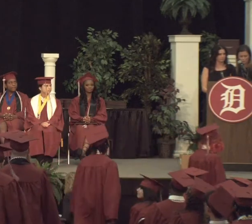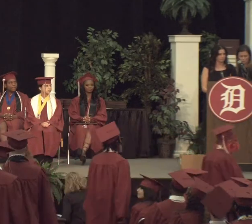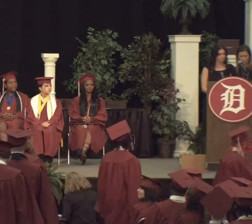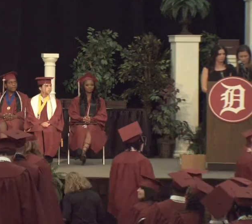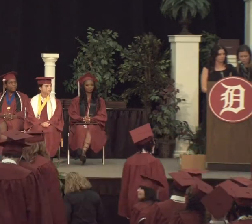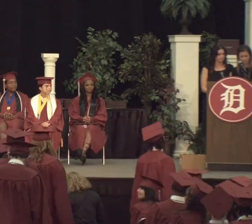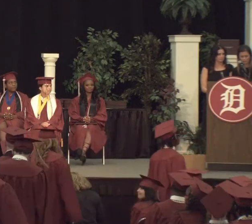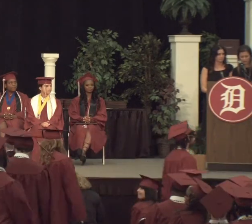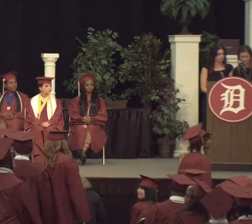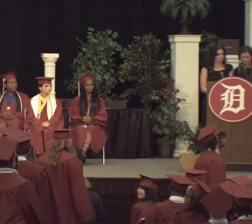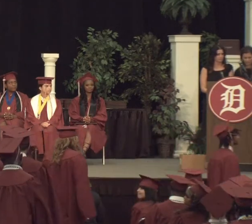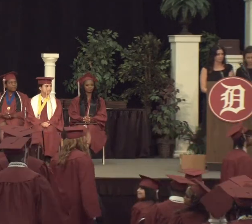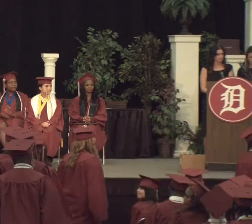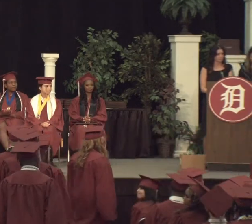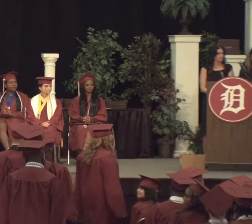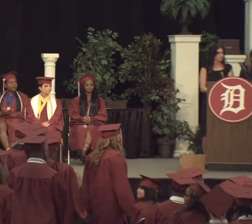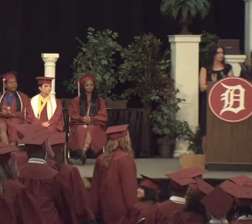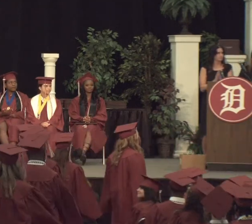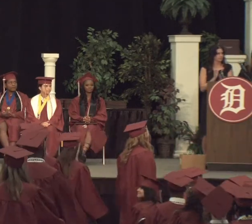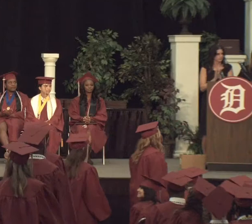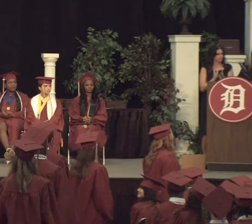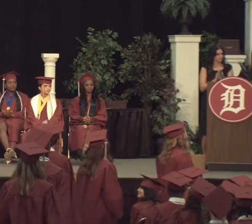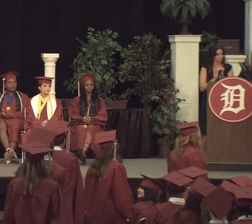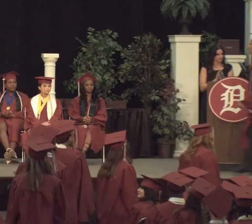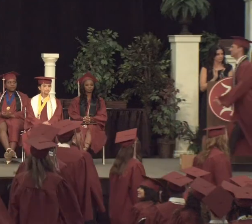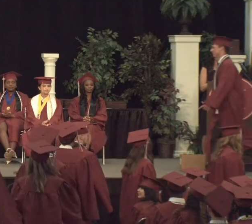Luke Bordelon, cum laude.